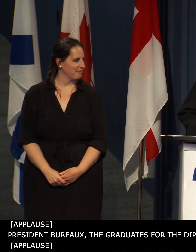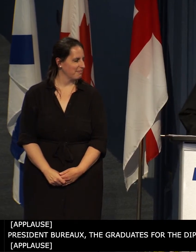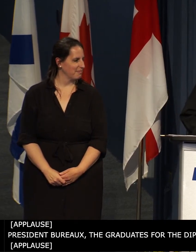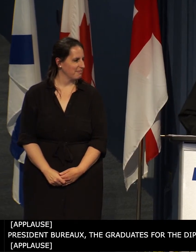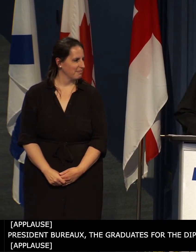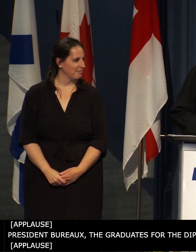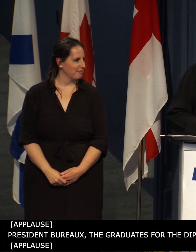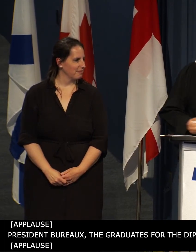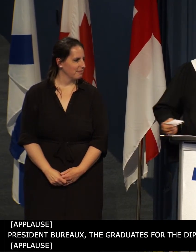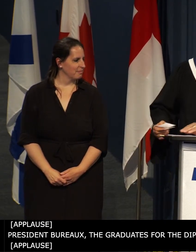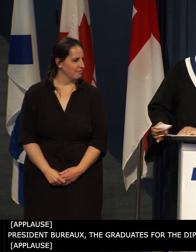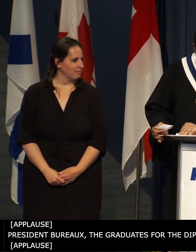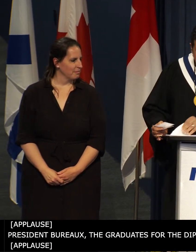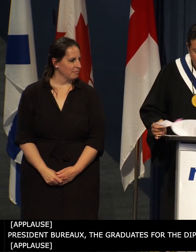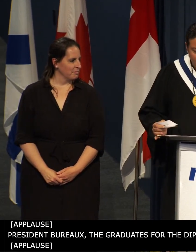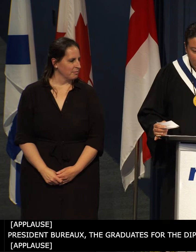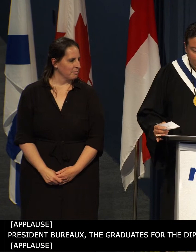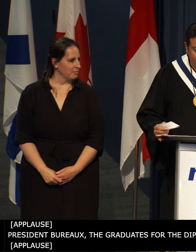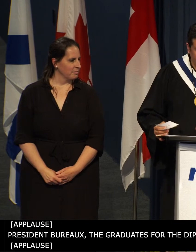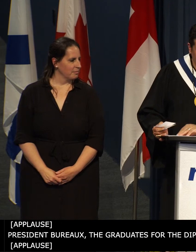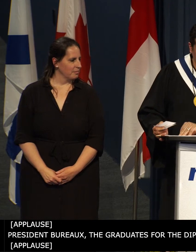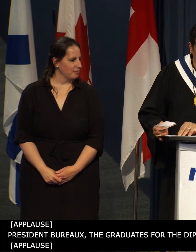Thank you.